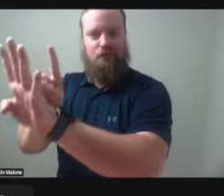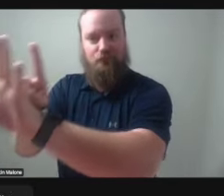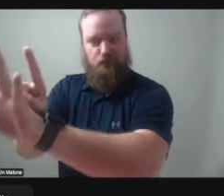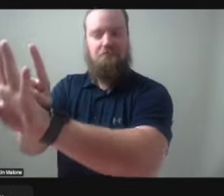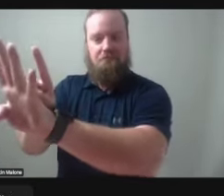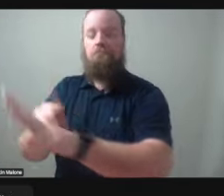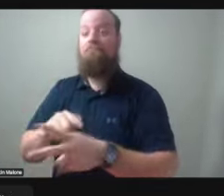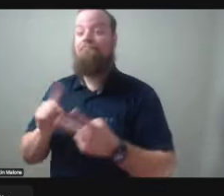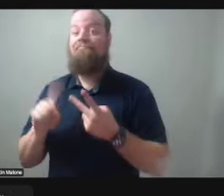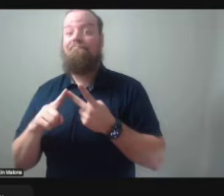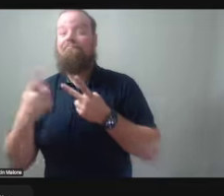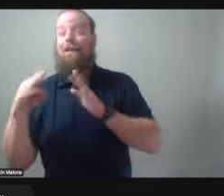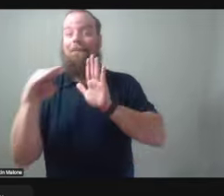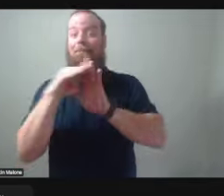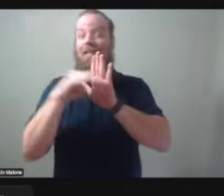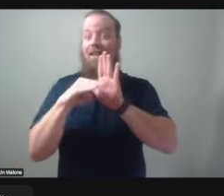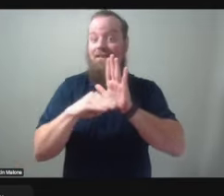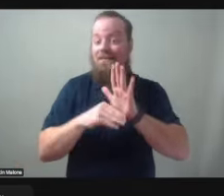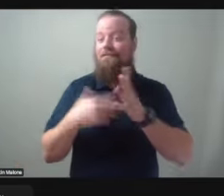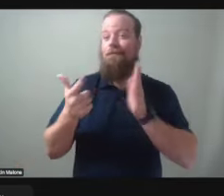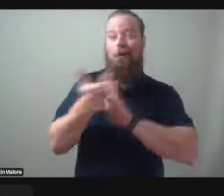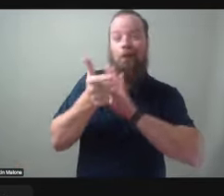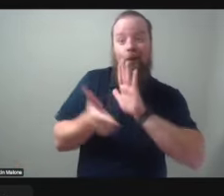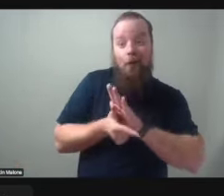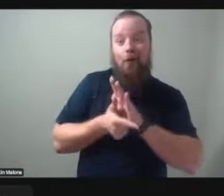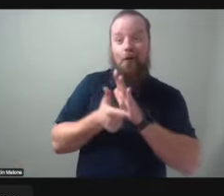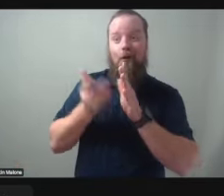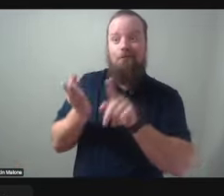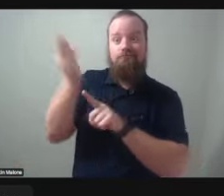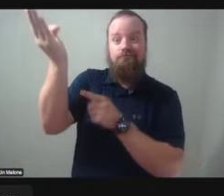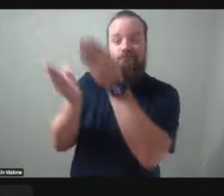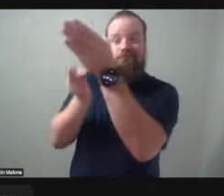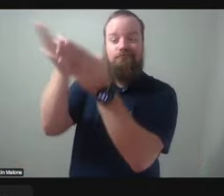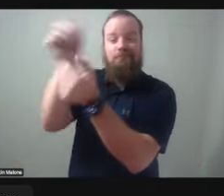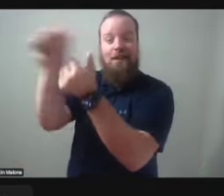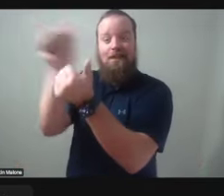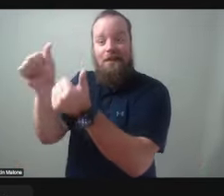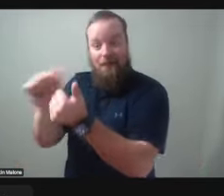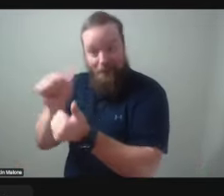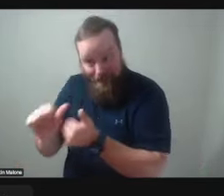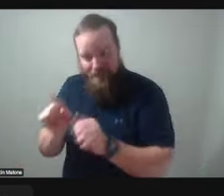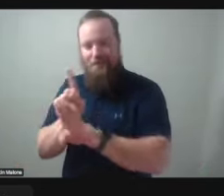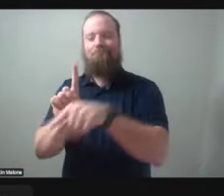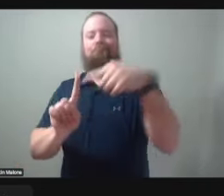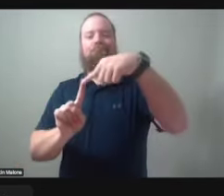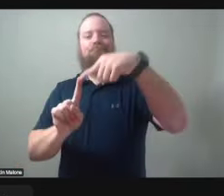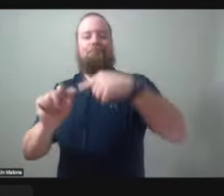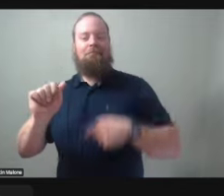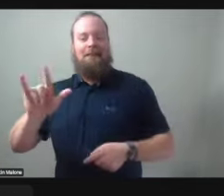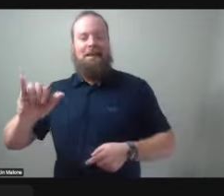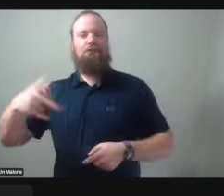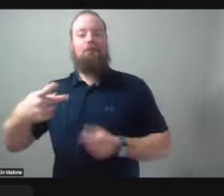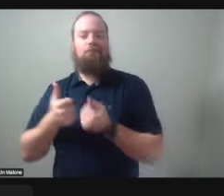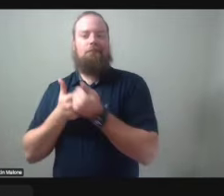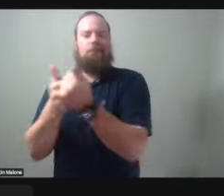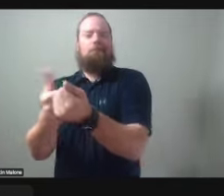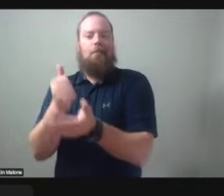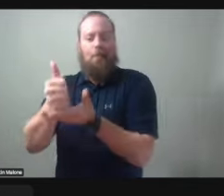respectfully defer to those and use your power and privilege to support them. And this can look like